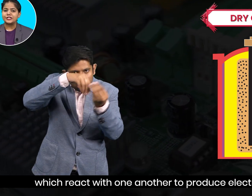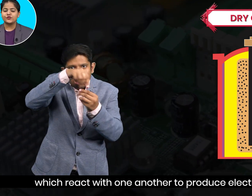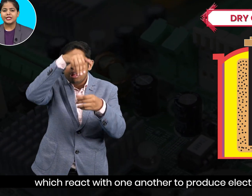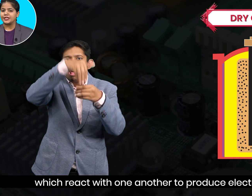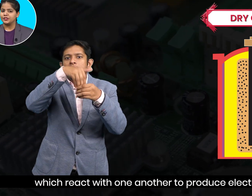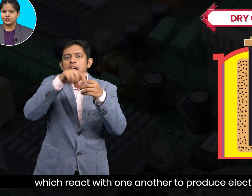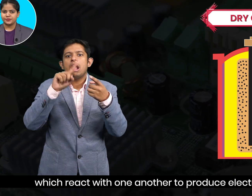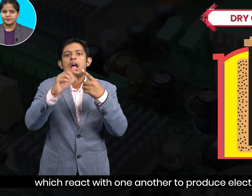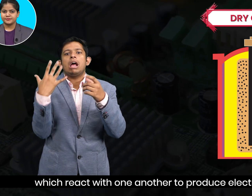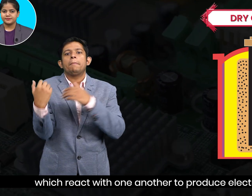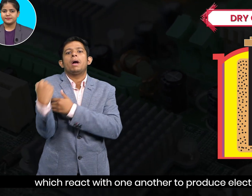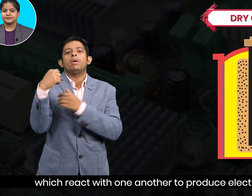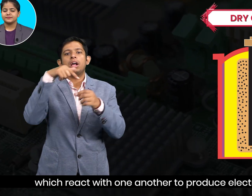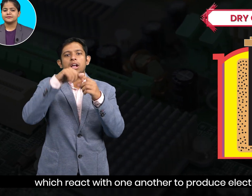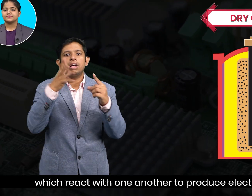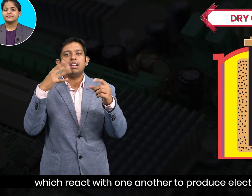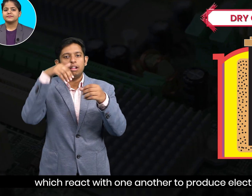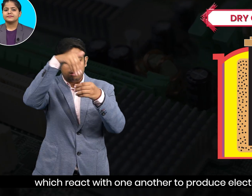produce electric energy.